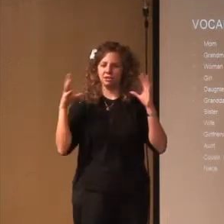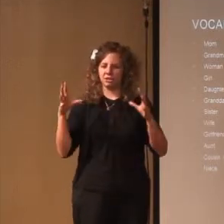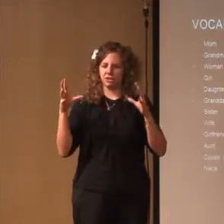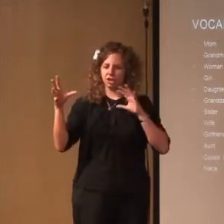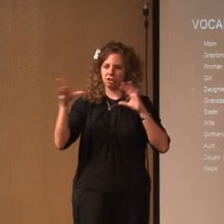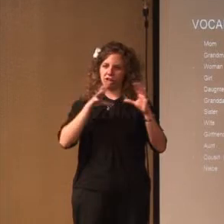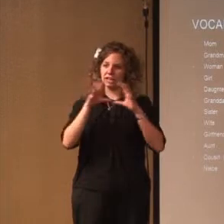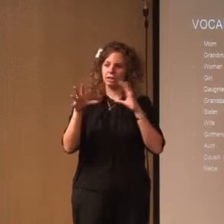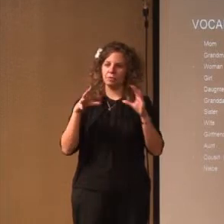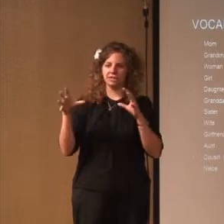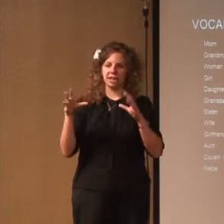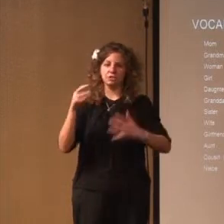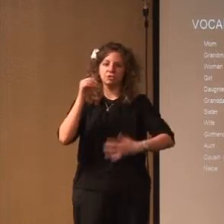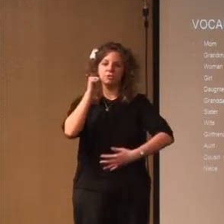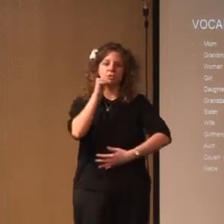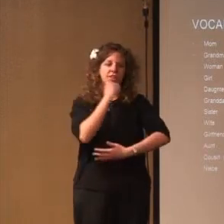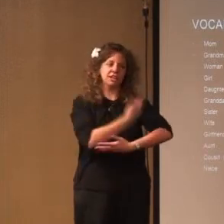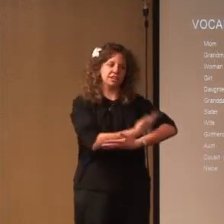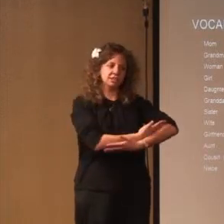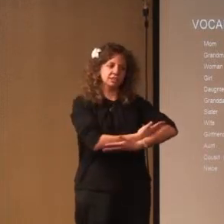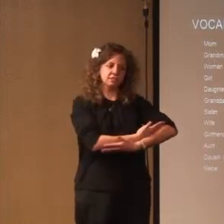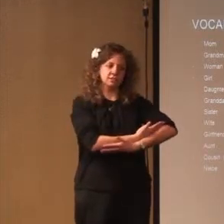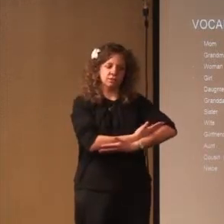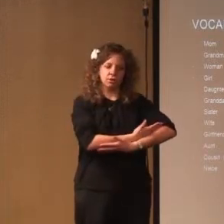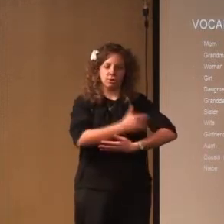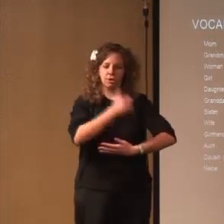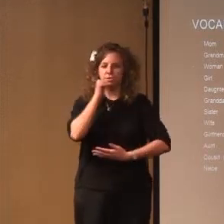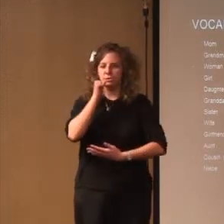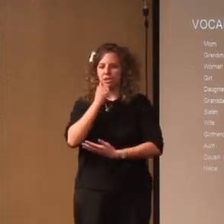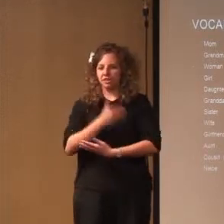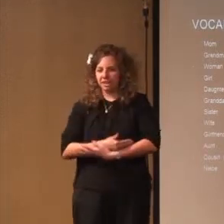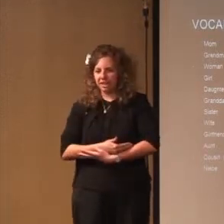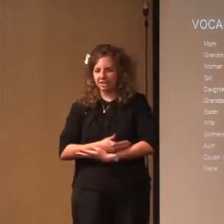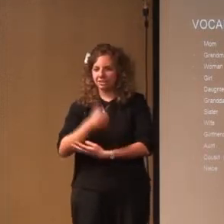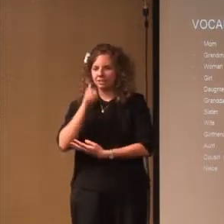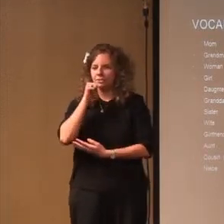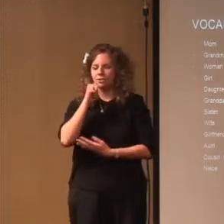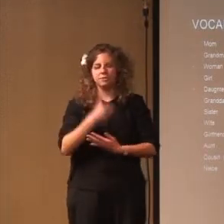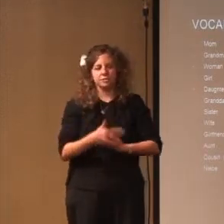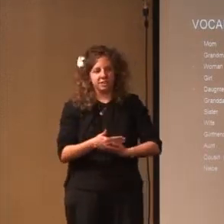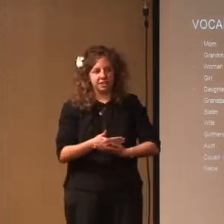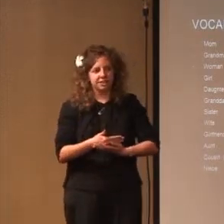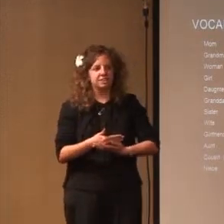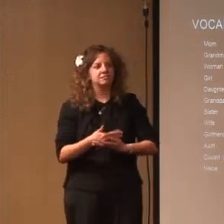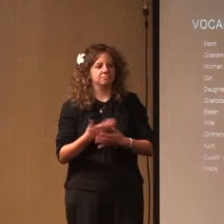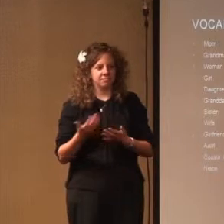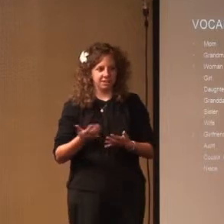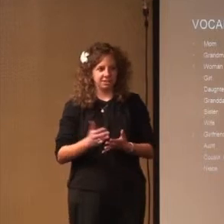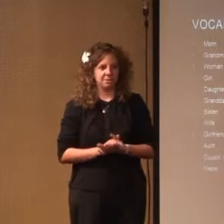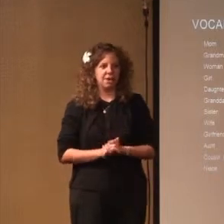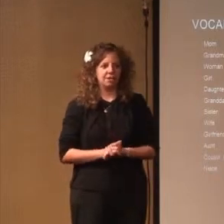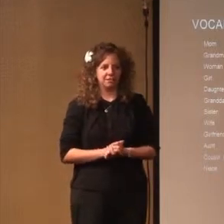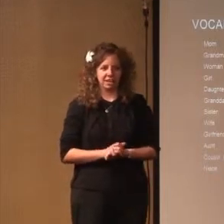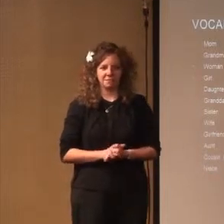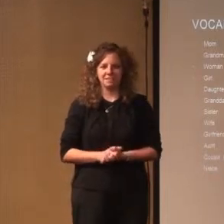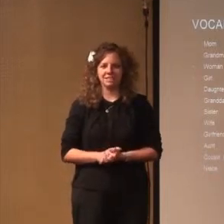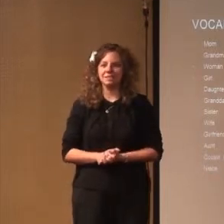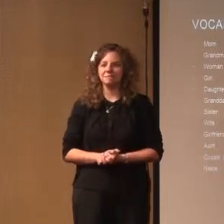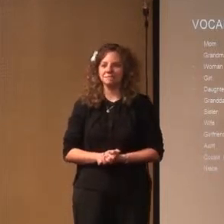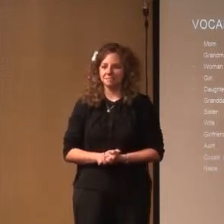get the general idea where it's at. So if you saw this, or if you saw this, if you saw this, then they would all kind of be the same. Do you